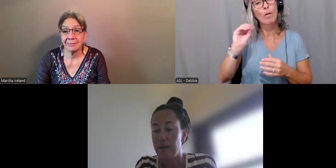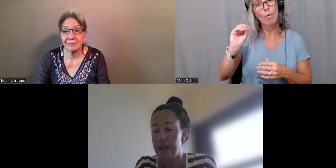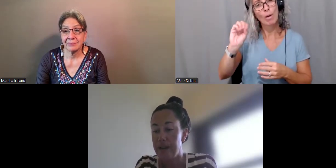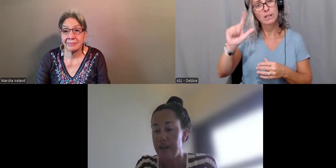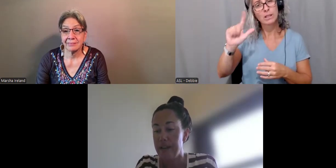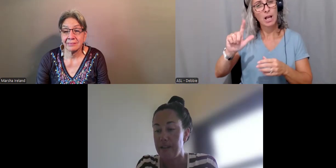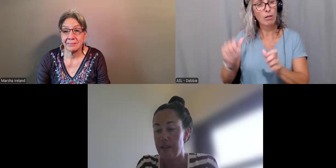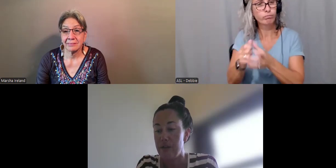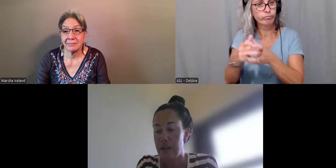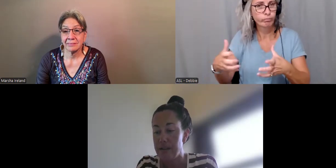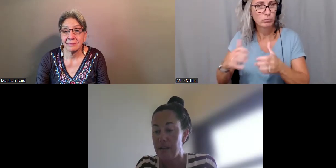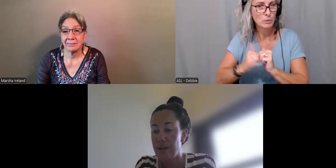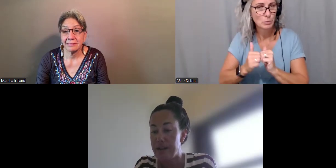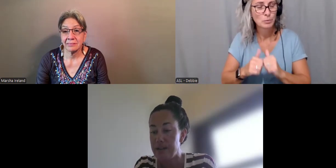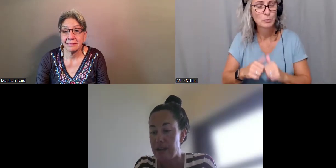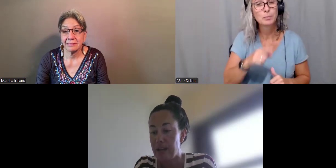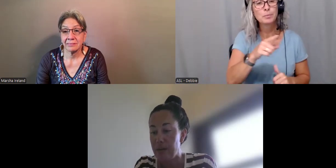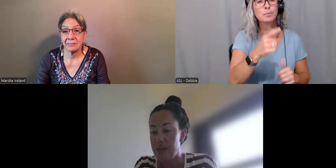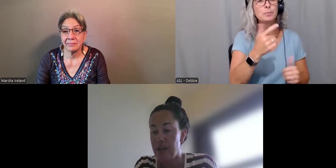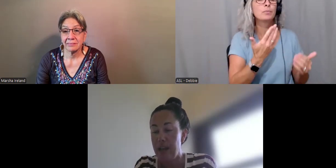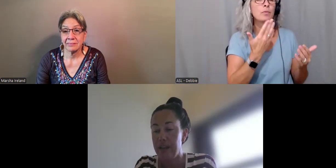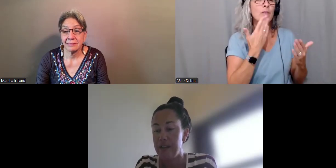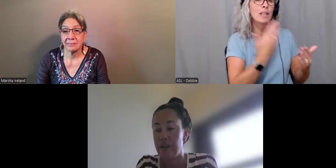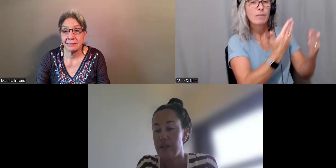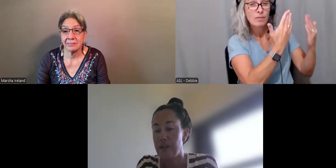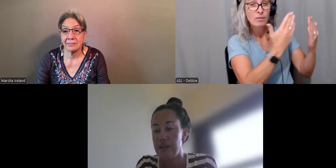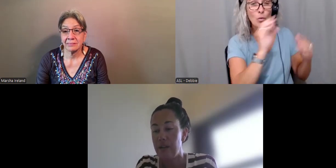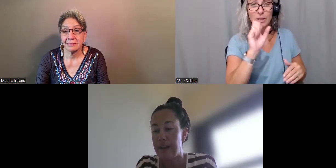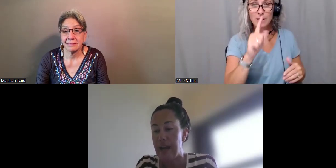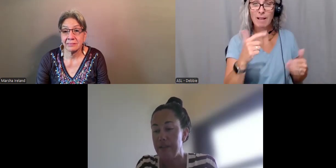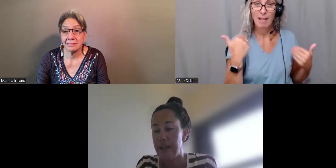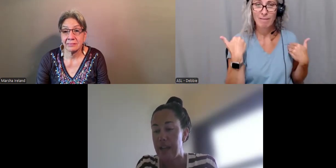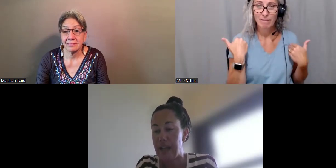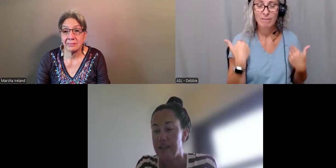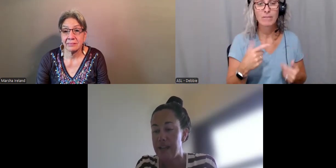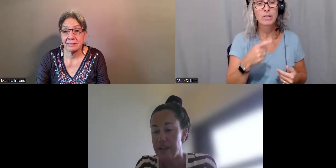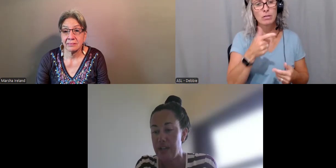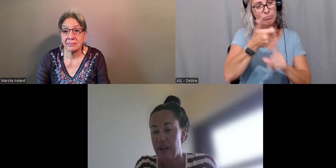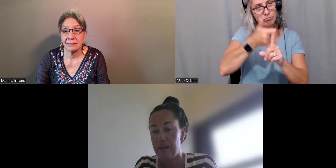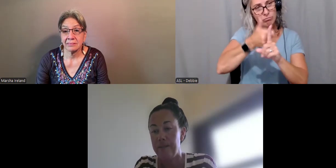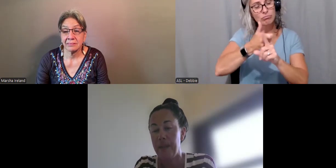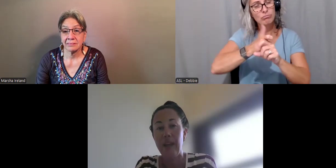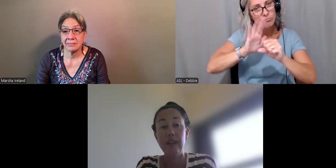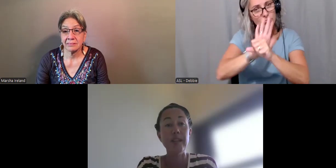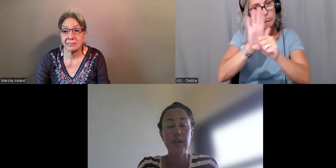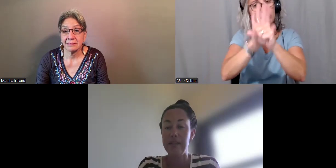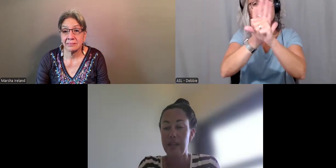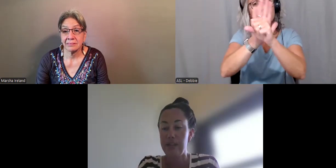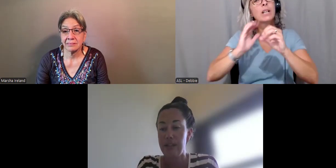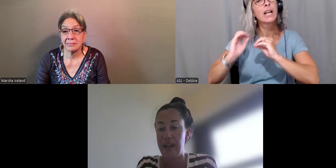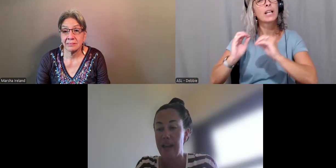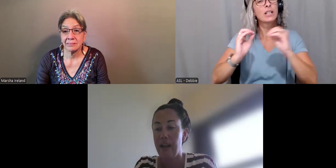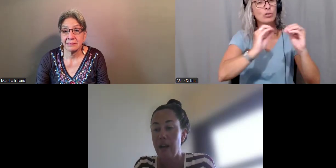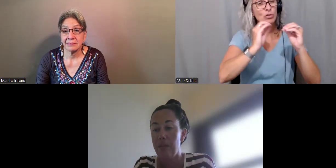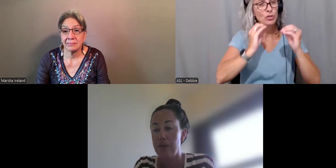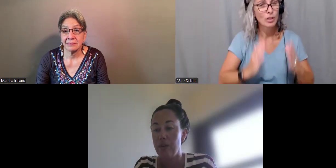also provided the Thanksgiving address in Oneida Sign Language and considers herself an advocate and an educator. In this